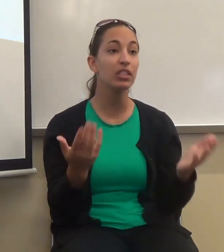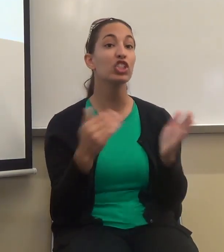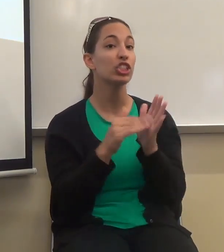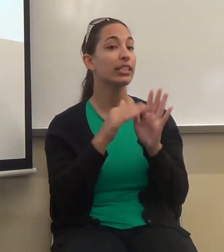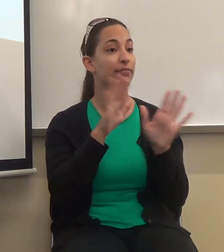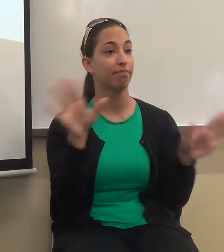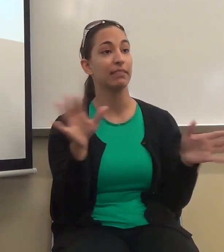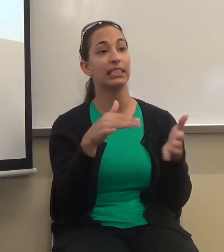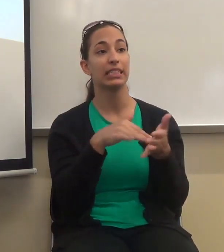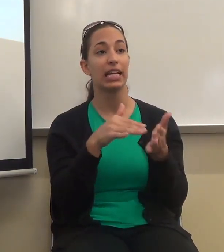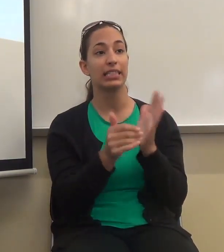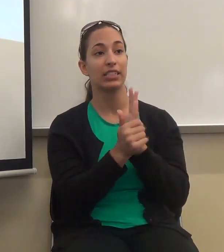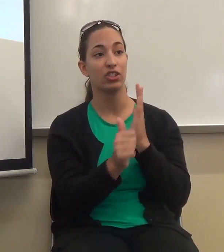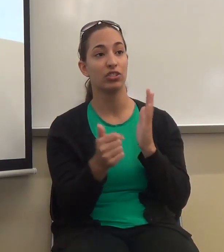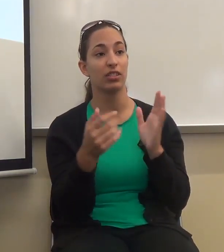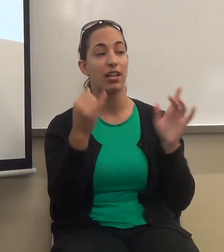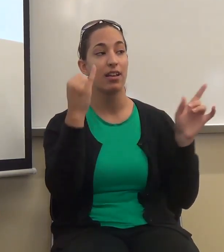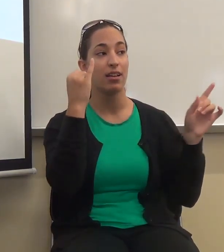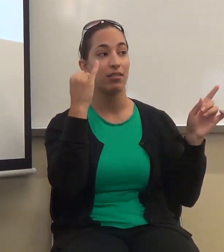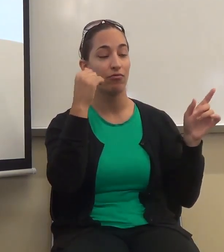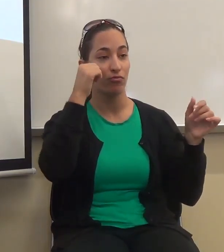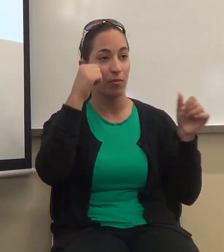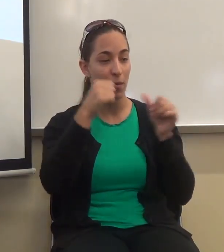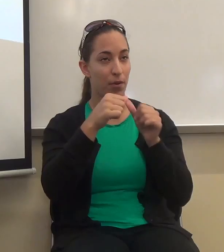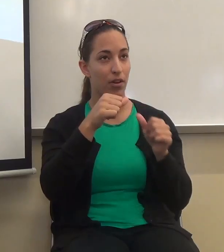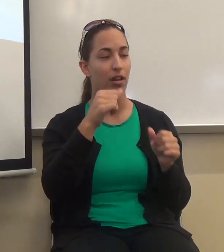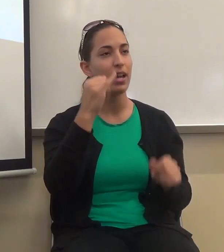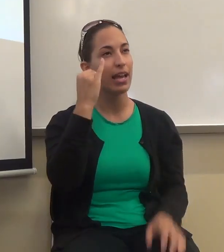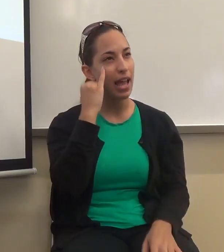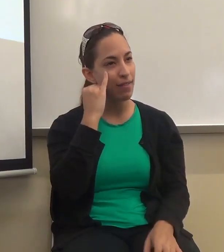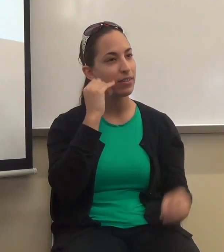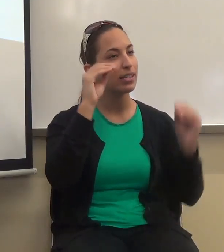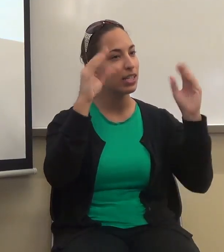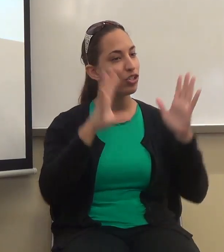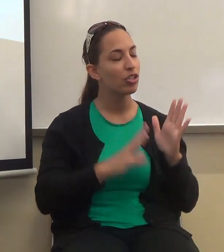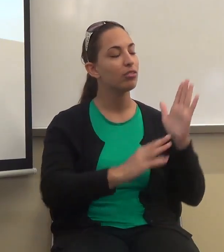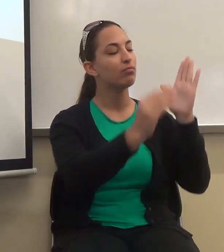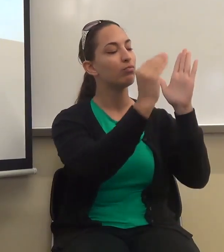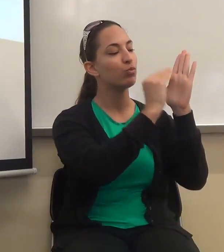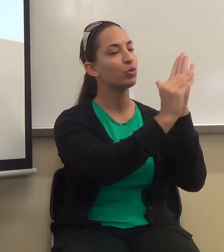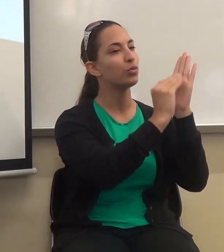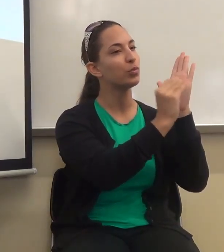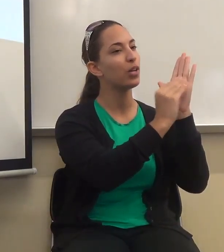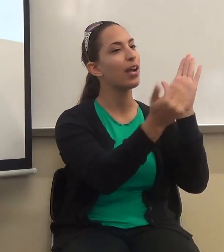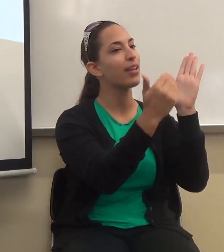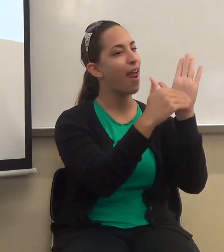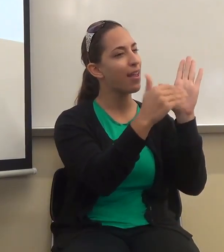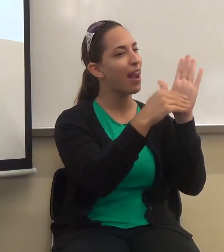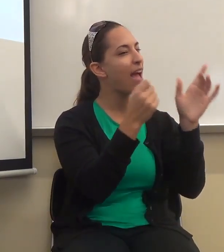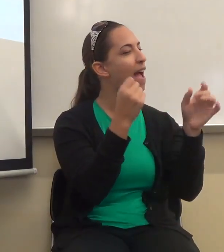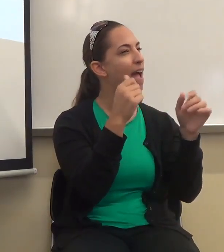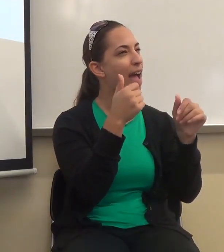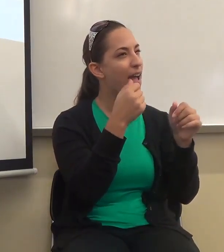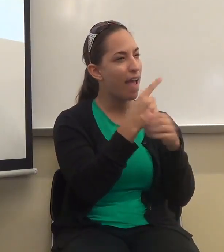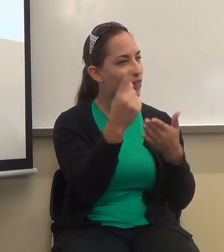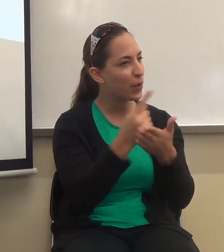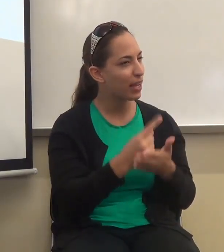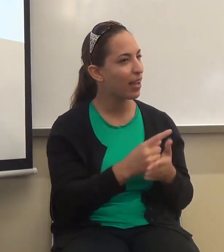been up here on the board again and again in a class, you're pretty good guess that you're going to have to know